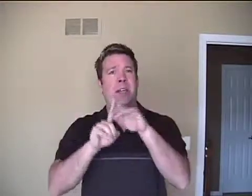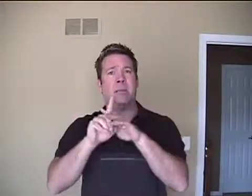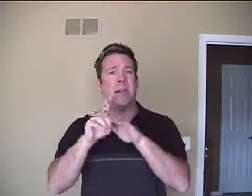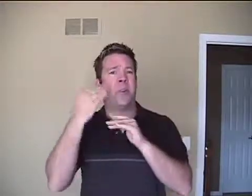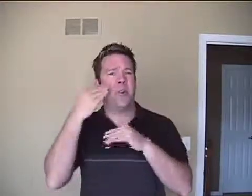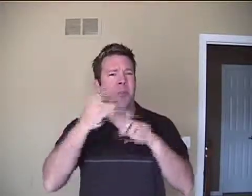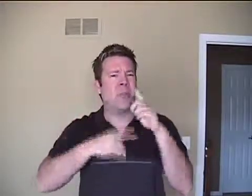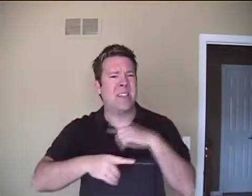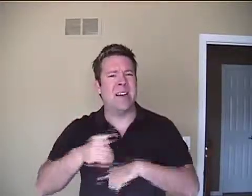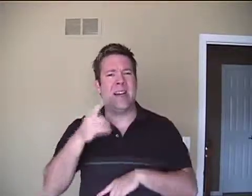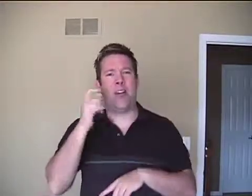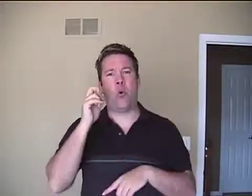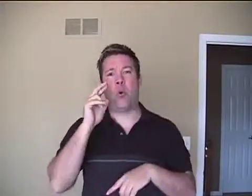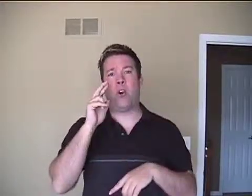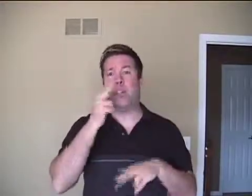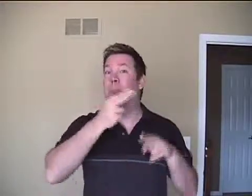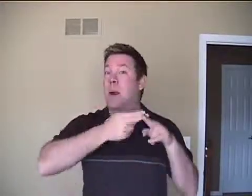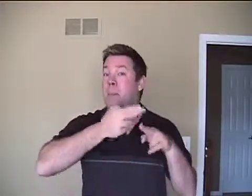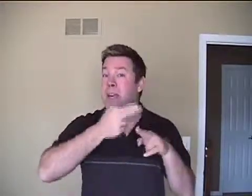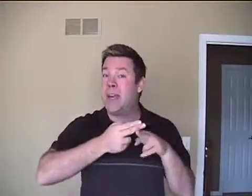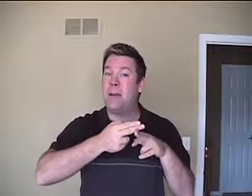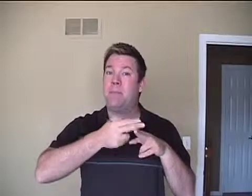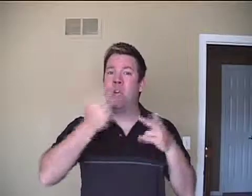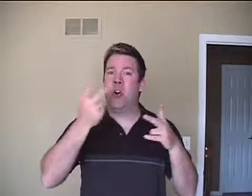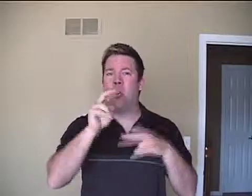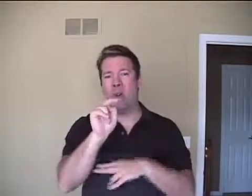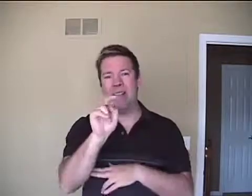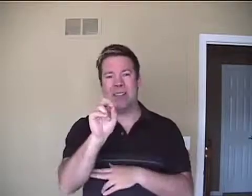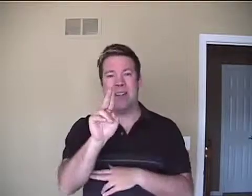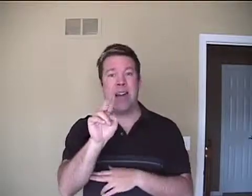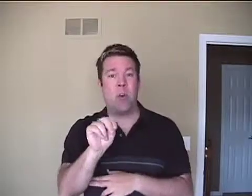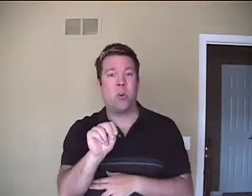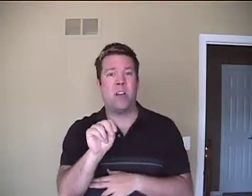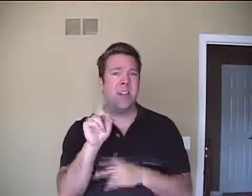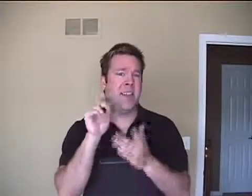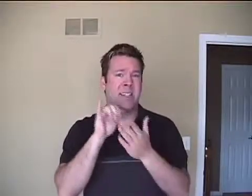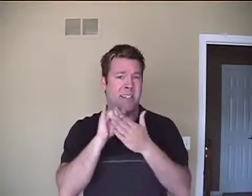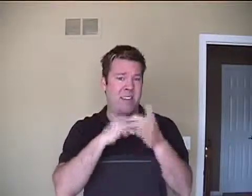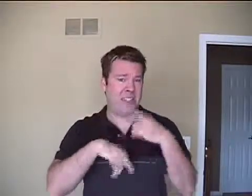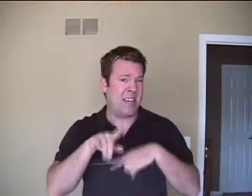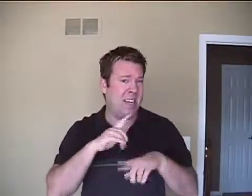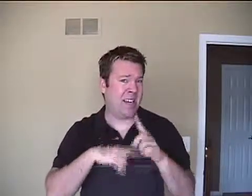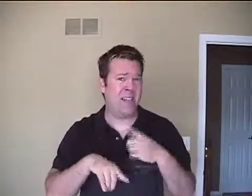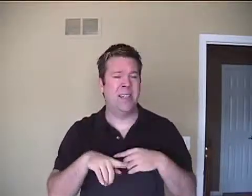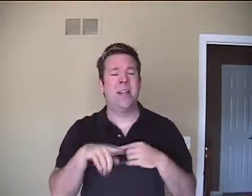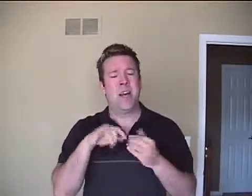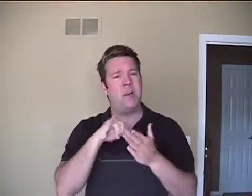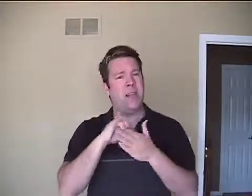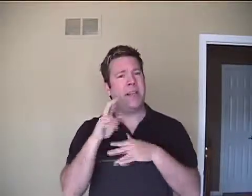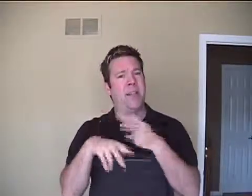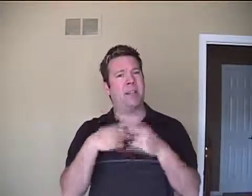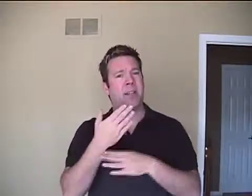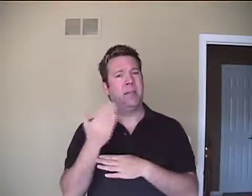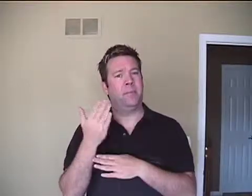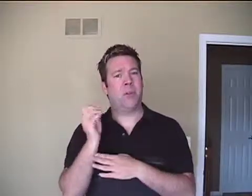comes up where you don't know a sign, or it's a proper name, or it's a noun that doesn't have a sign, that kind of thing.